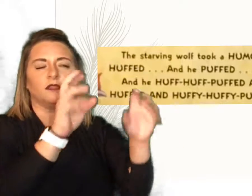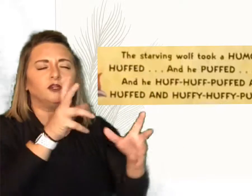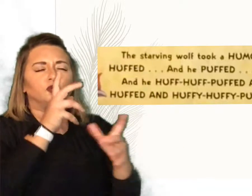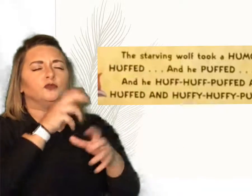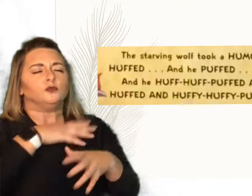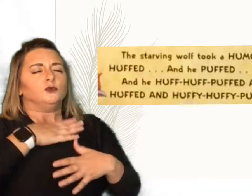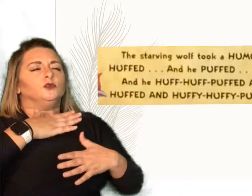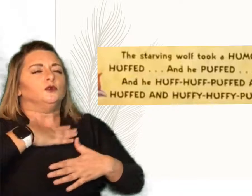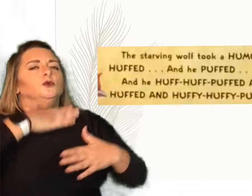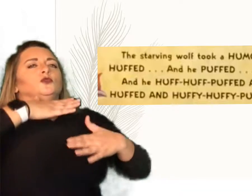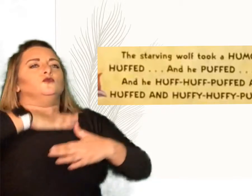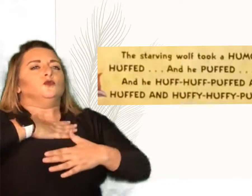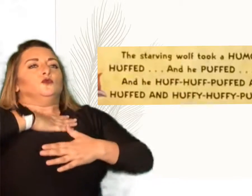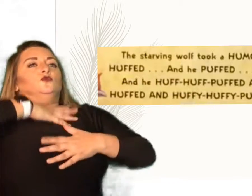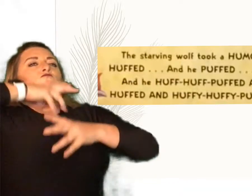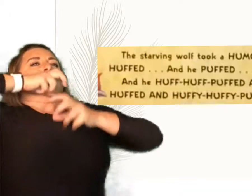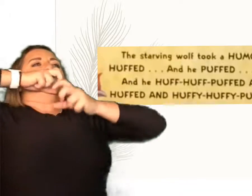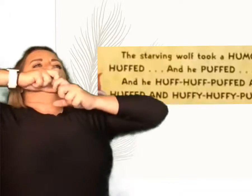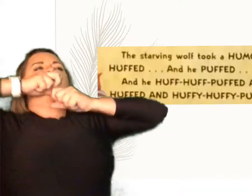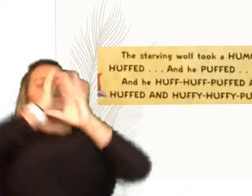Nothing.